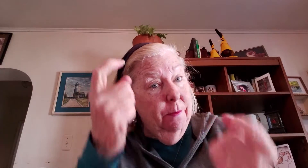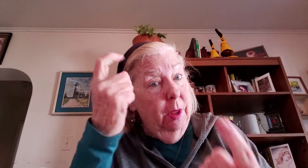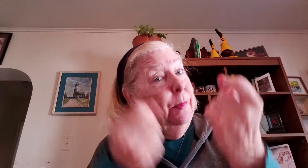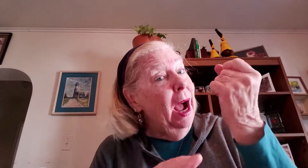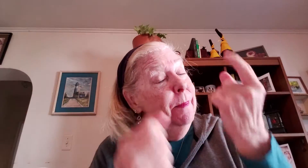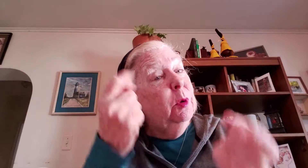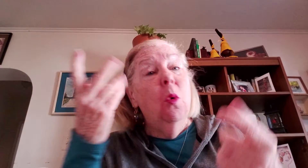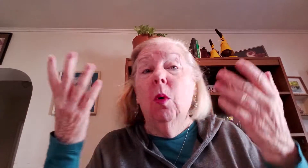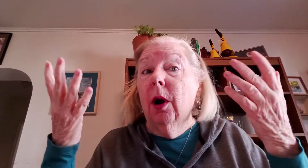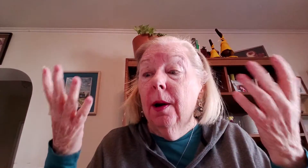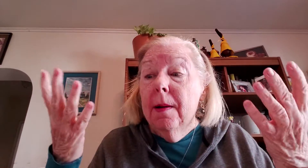the popcorn,